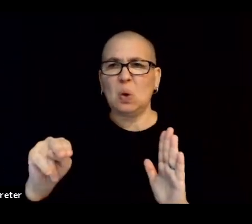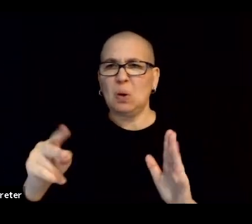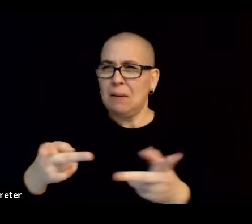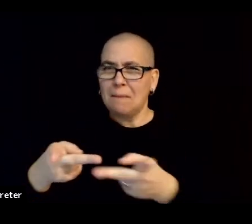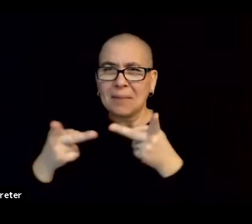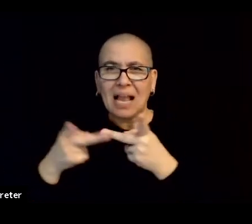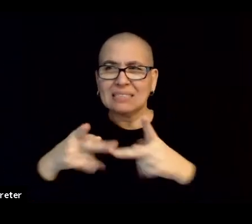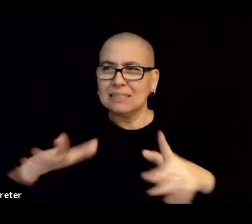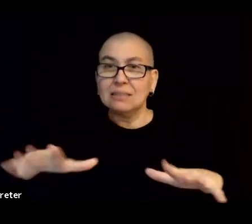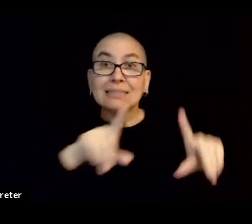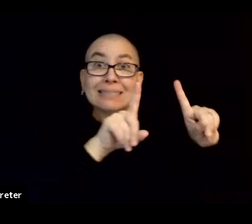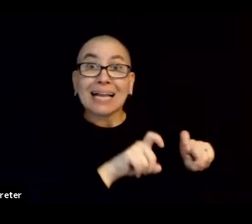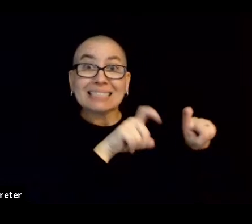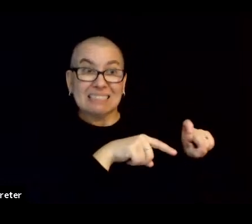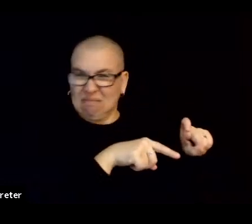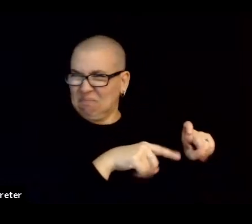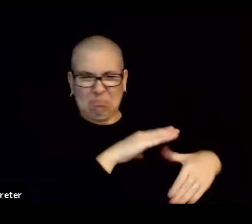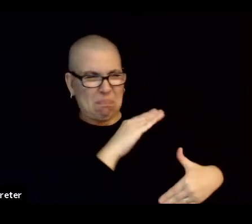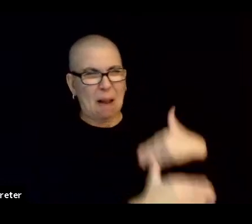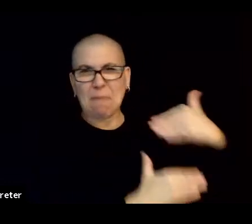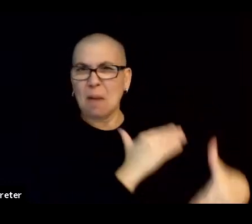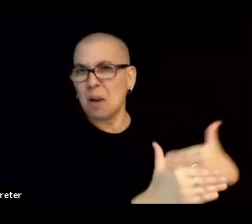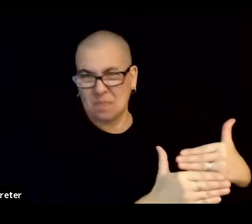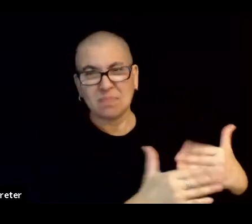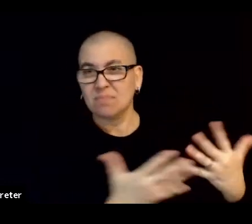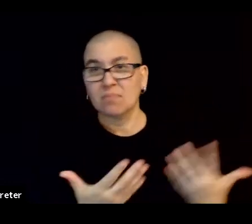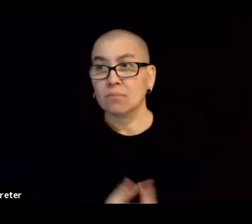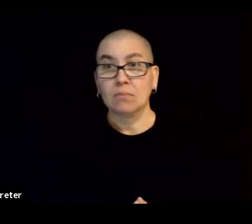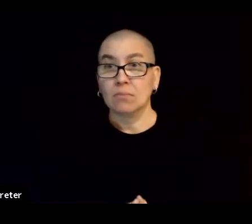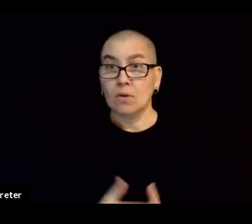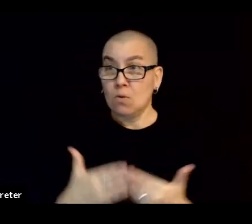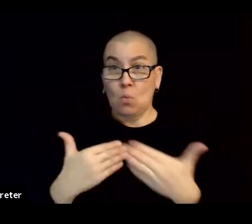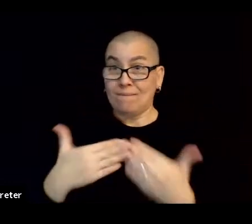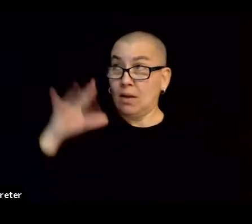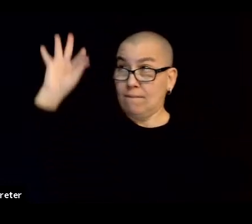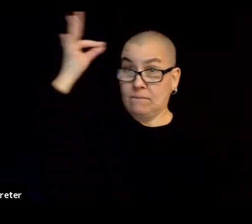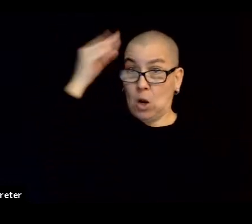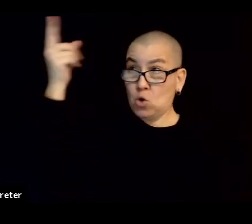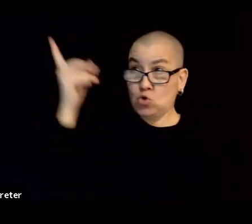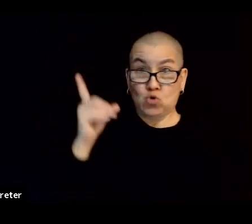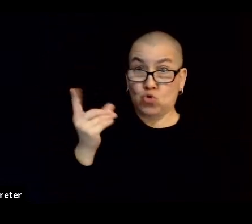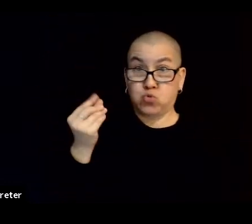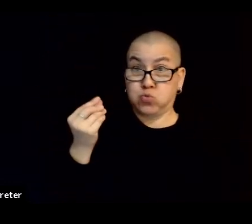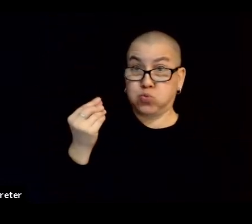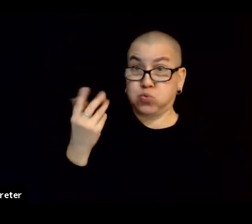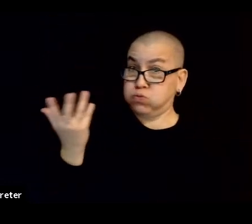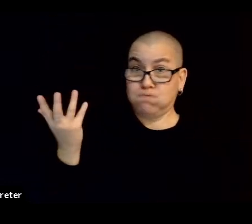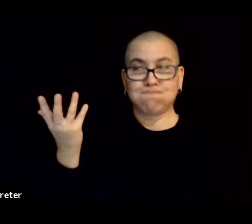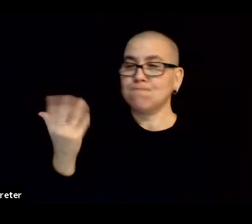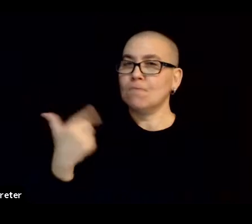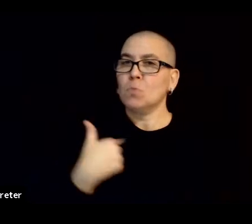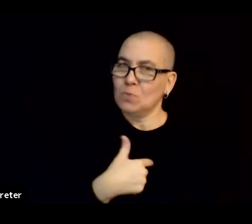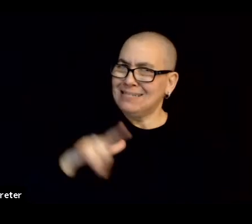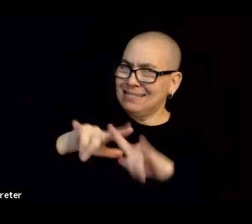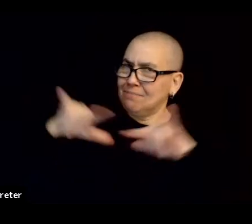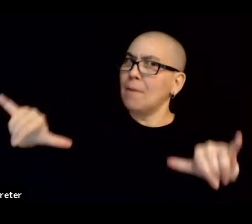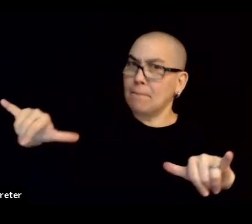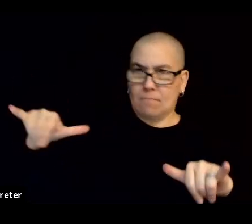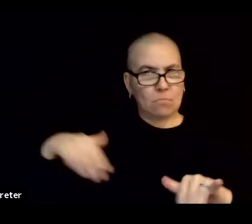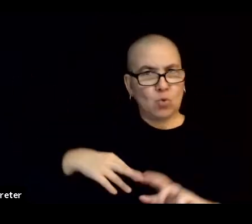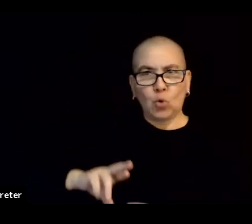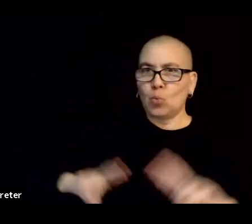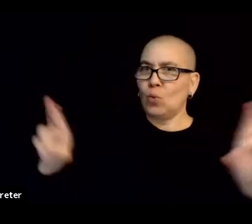federal government brings to bear, the point is we need to move fast to get this pandemic behind us. Thank you